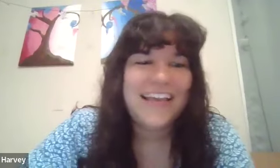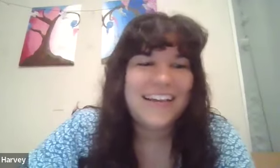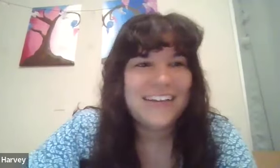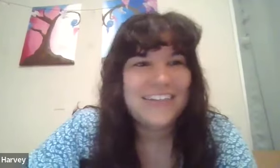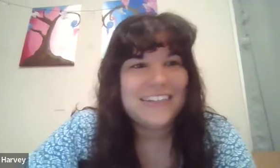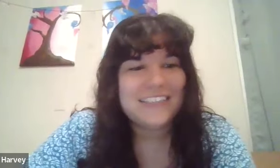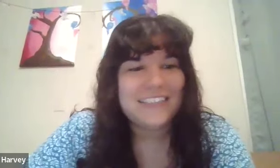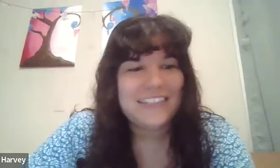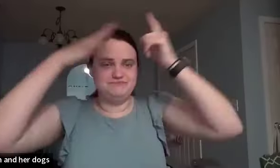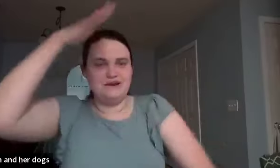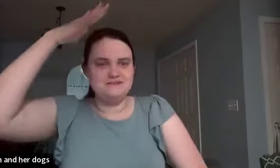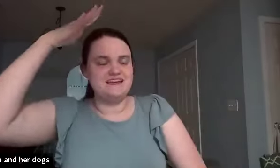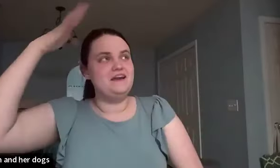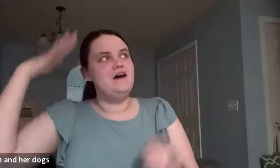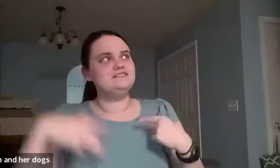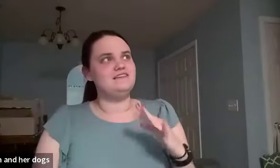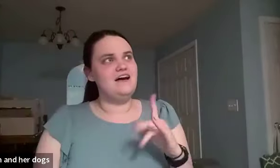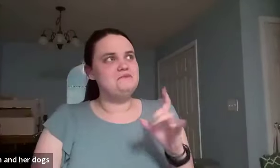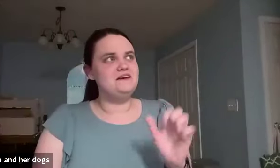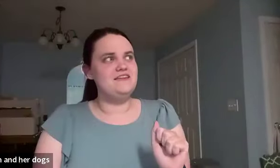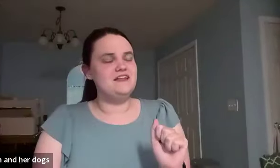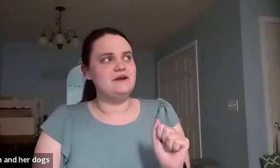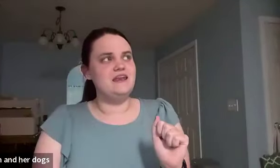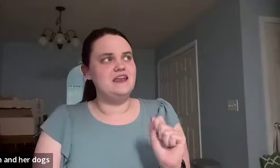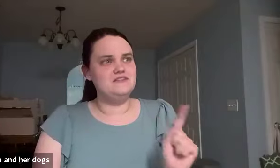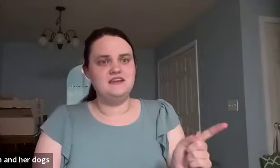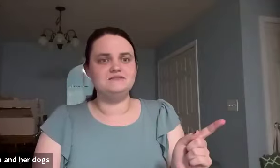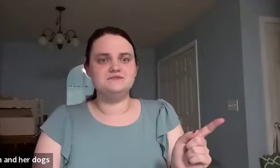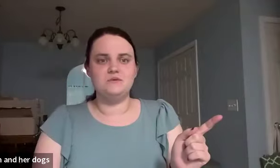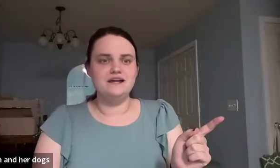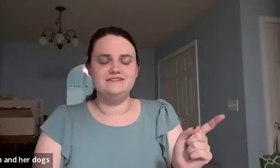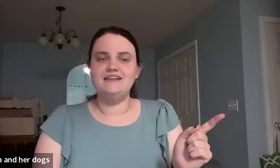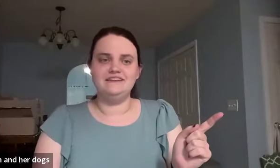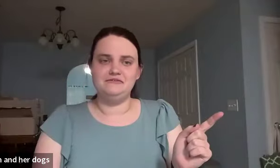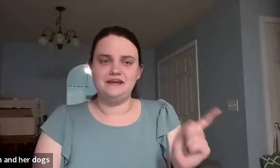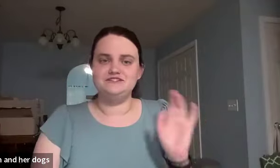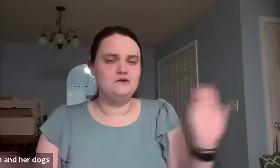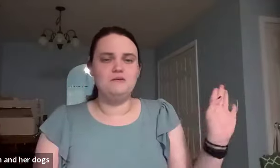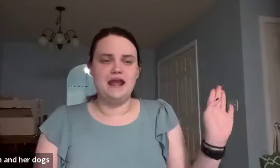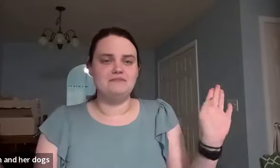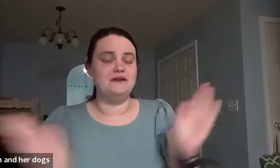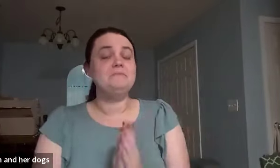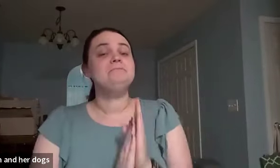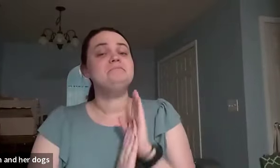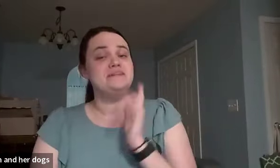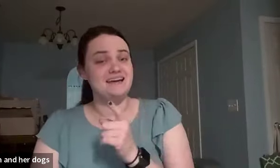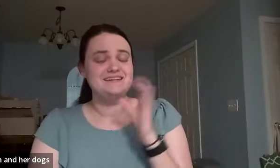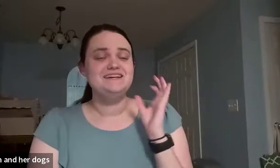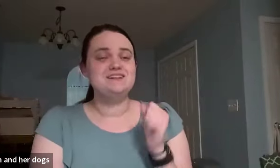thank you. I was like tilapia, and then I went nothing else. Why did that leave me? I don't know what happened there, but yes. So